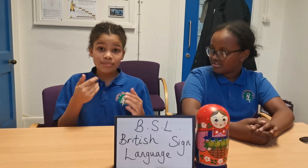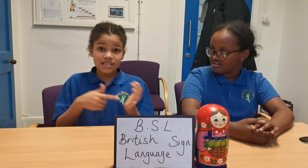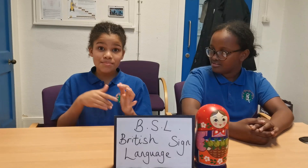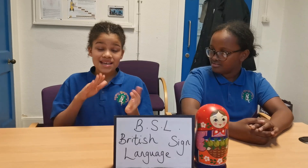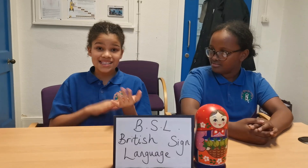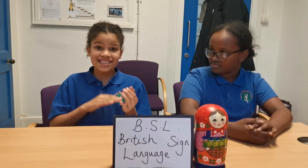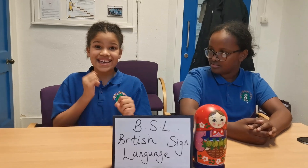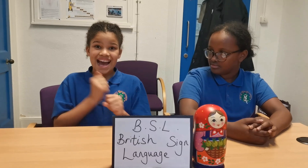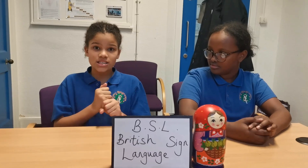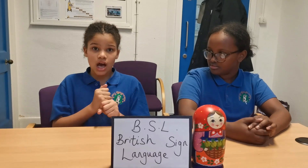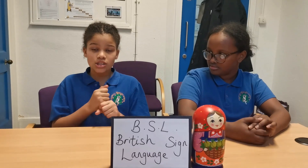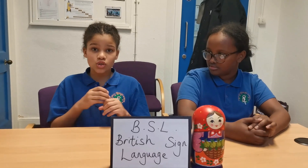to Miss Gazzard's